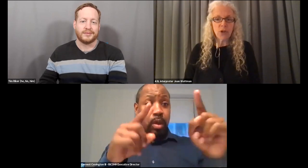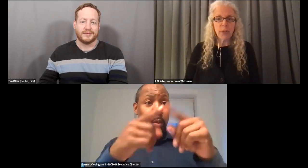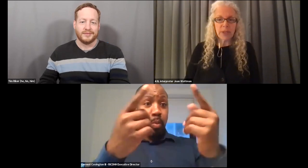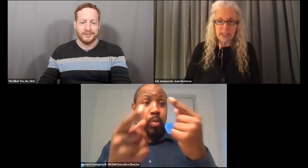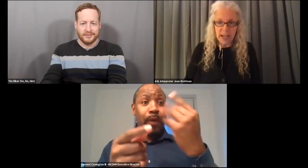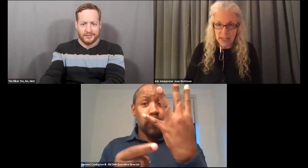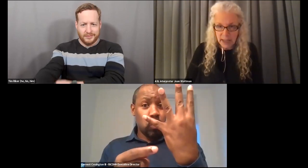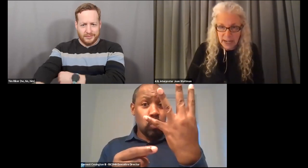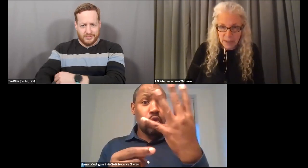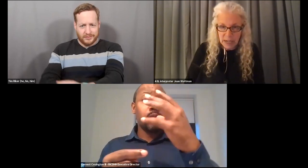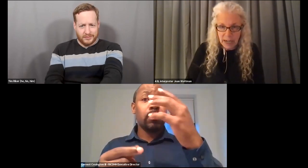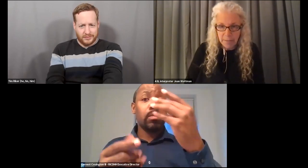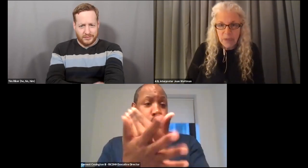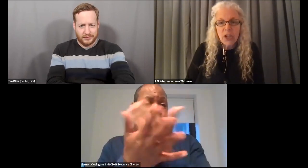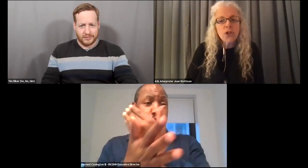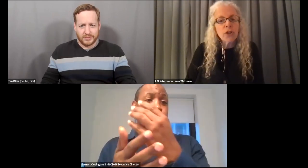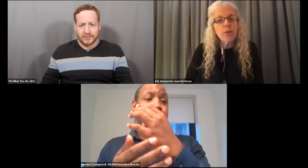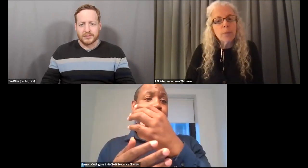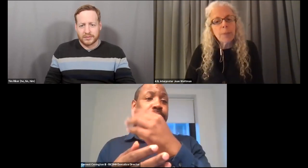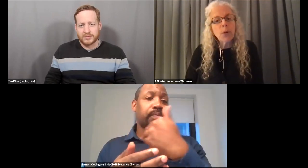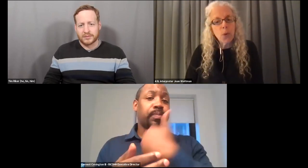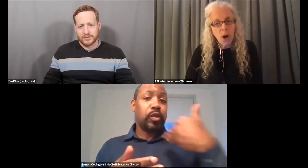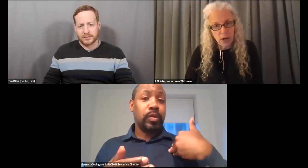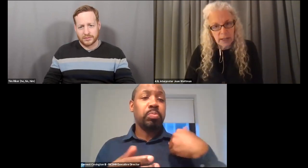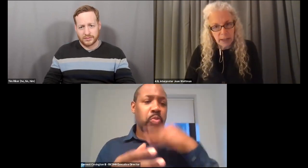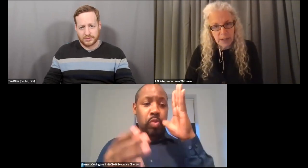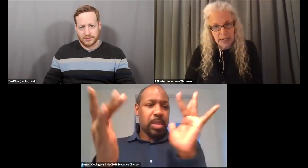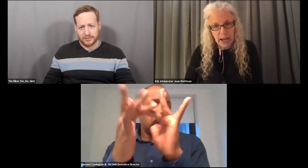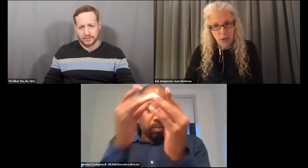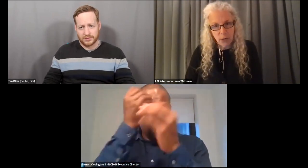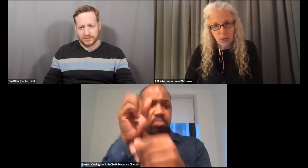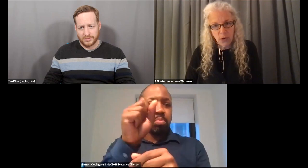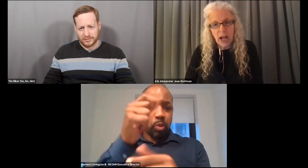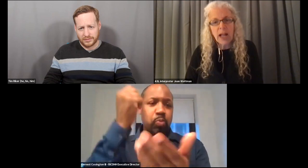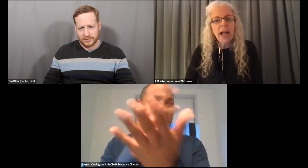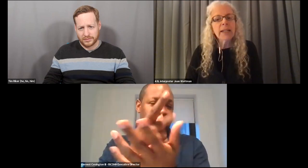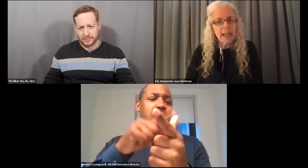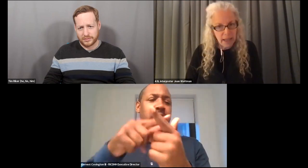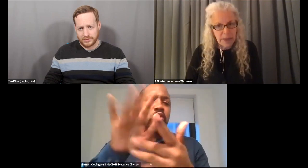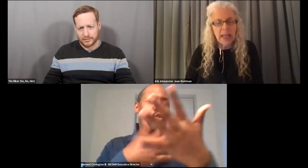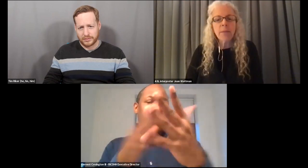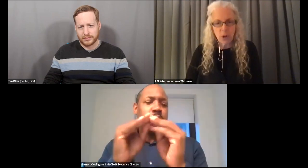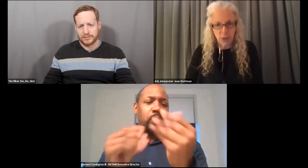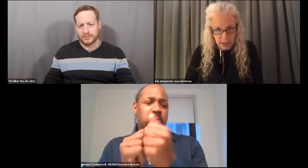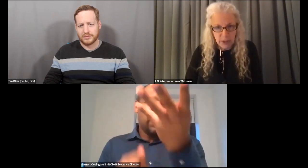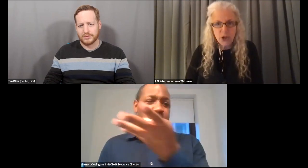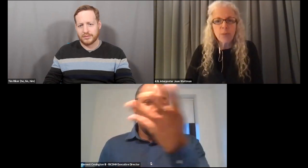certainly we'll discuss it at the next meeting. So the four people who are on the committee now, I'll contact them and let them know that the commission approved